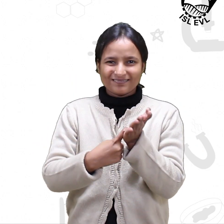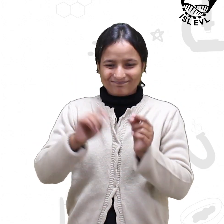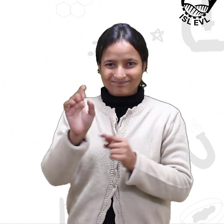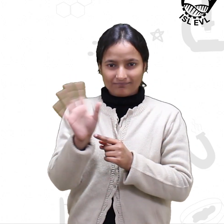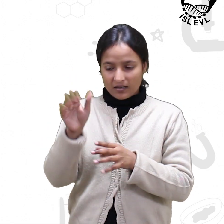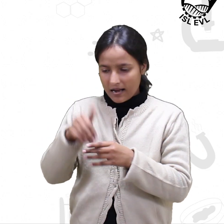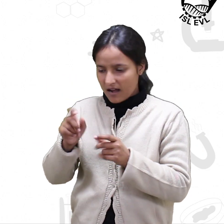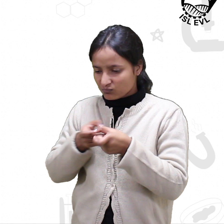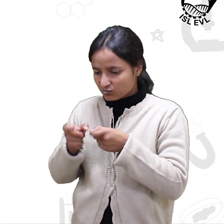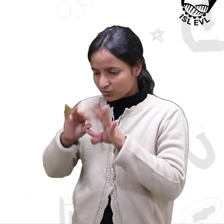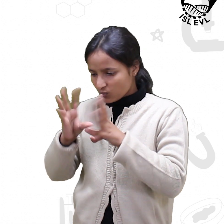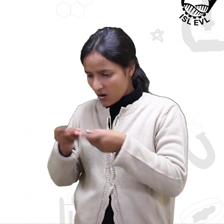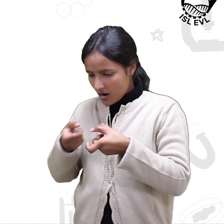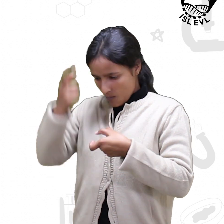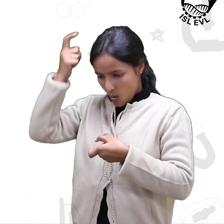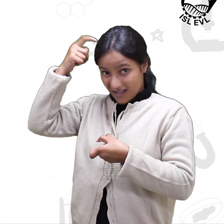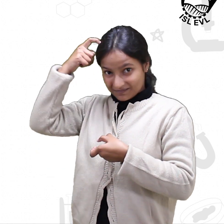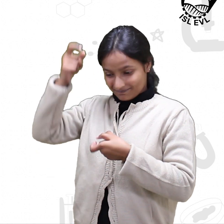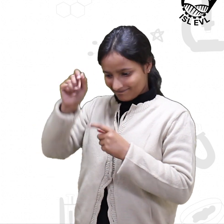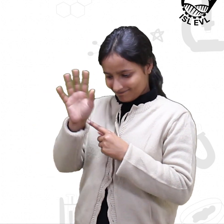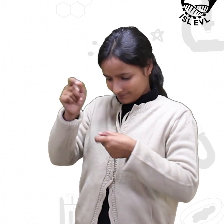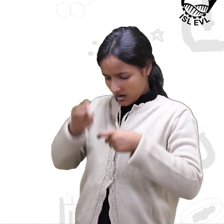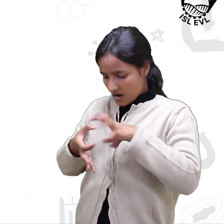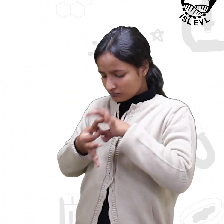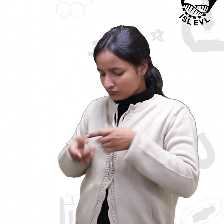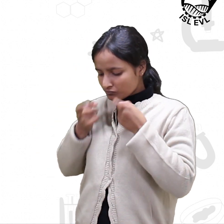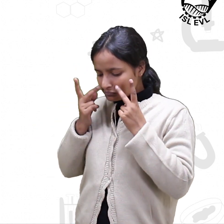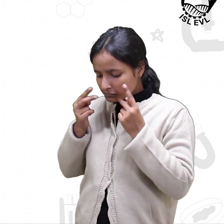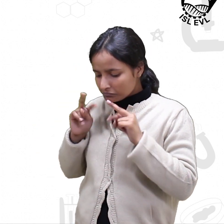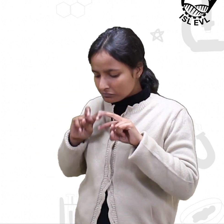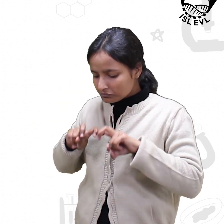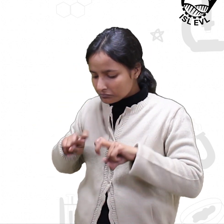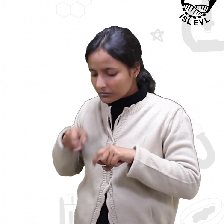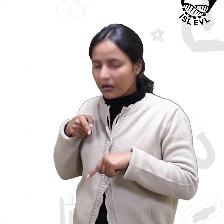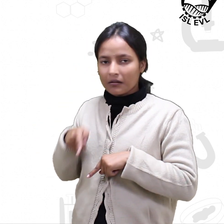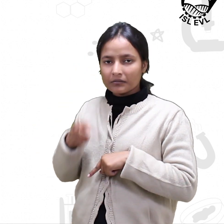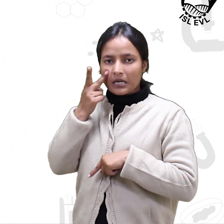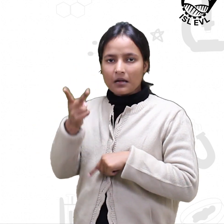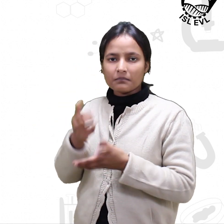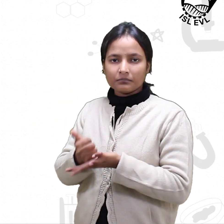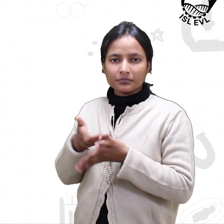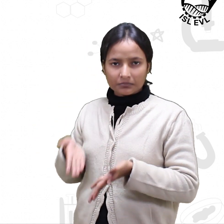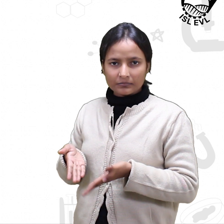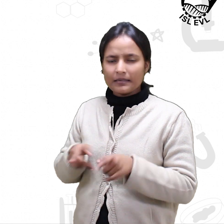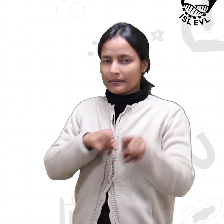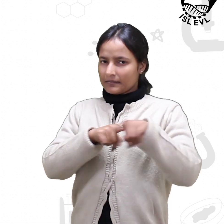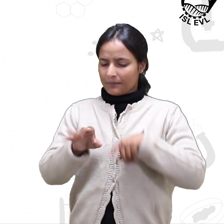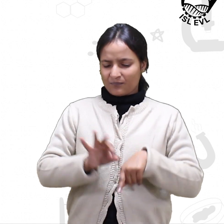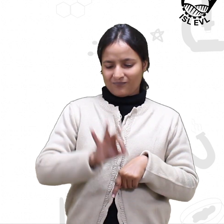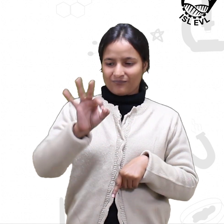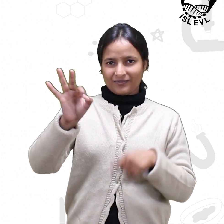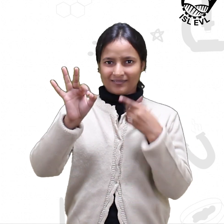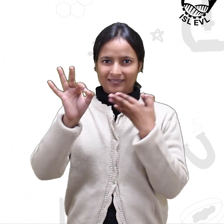a muscle wala circuit to do our studies. How do you do that? You can do it. So another thing to remind you is we